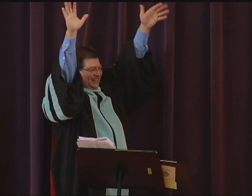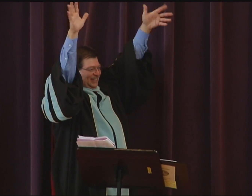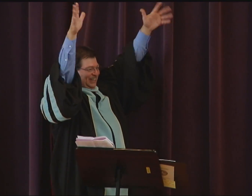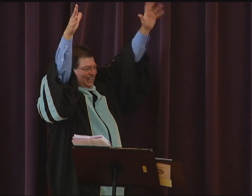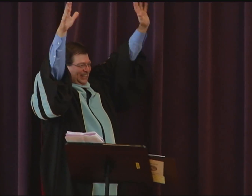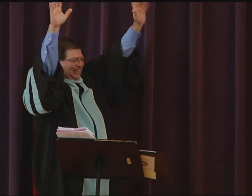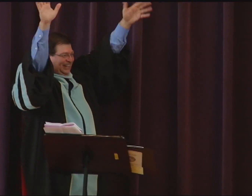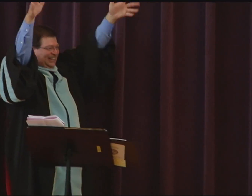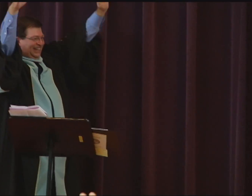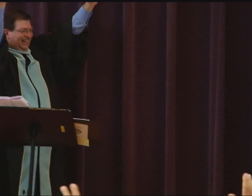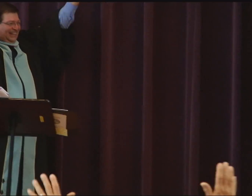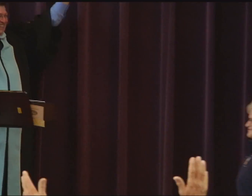Nancy C.